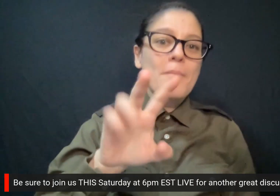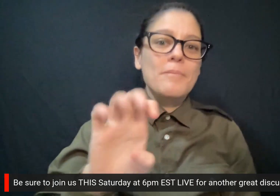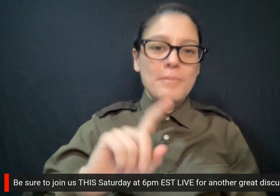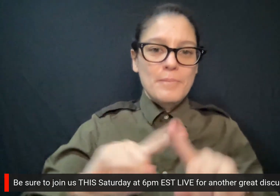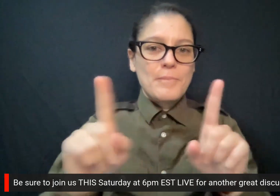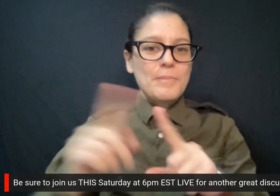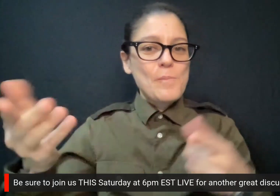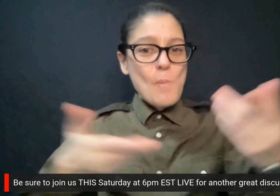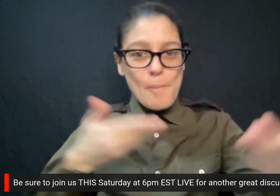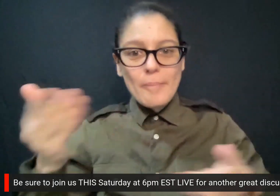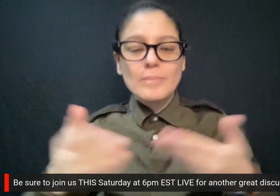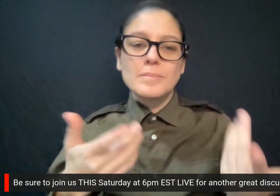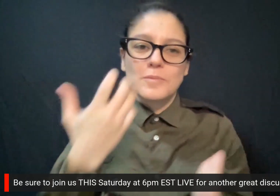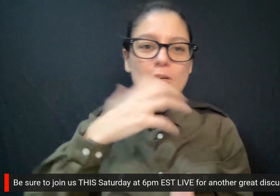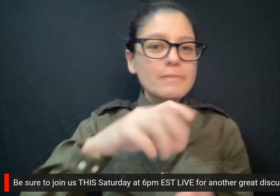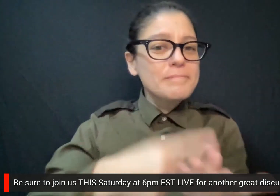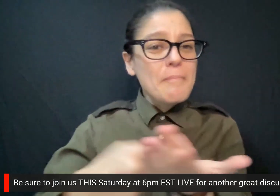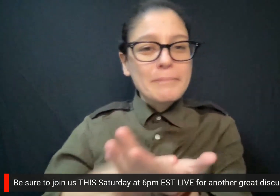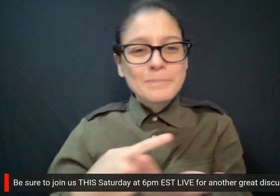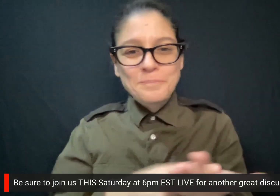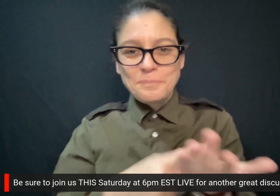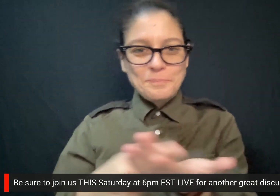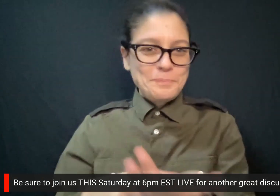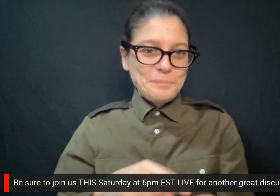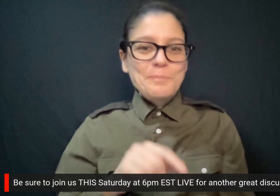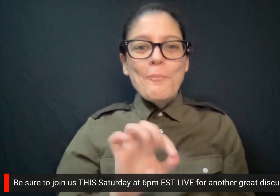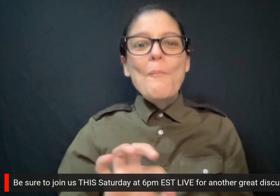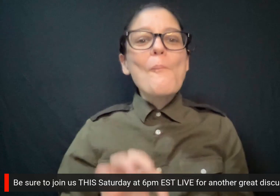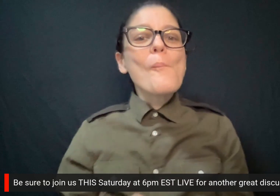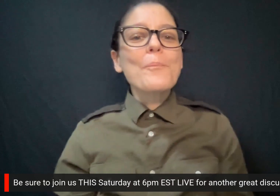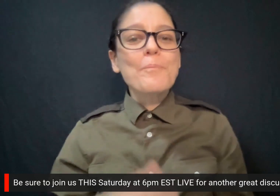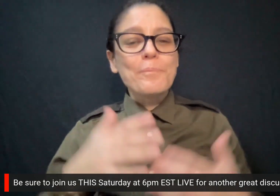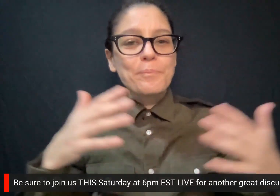Or maybe you separate the cookies